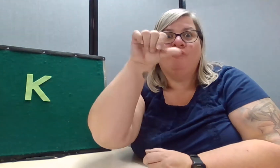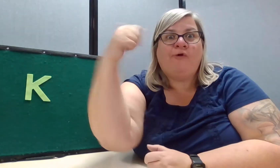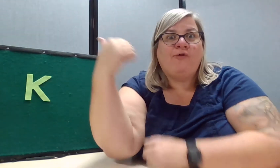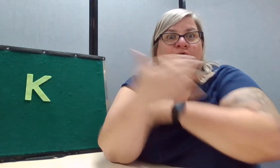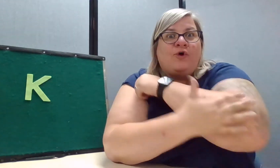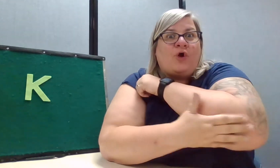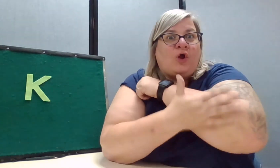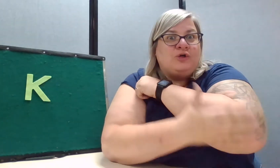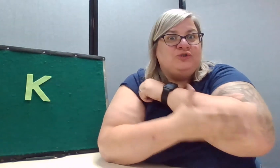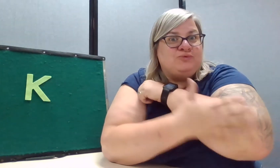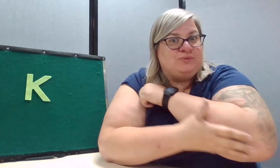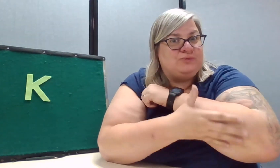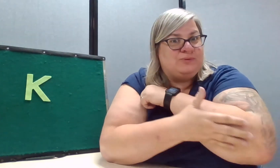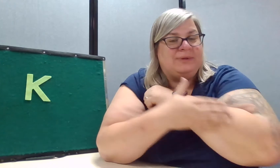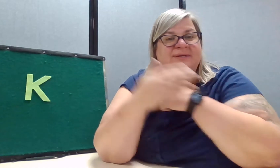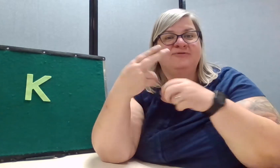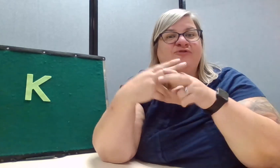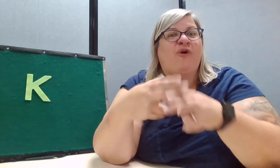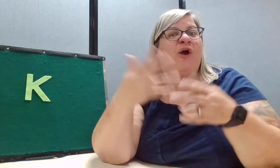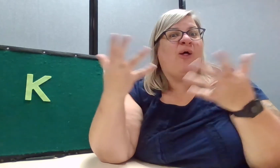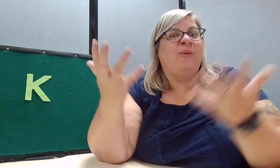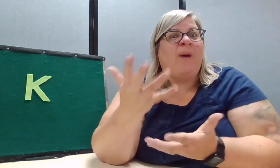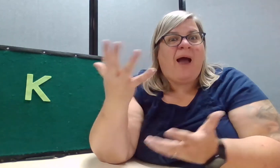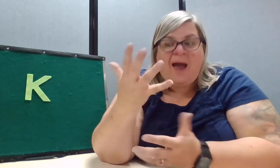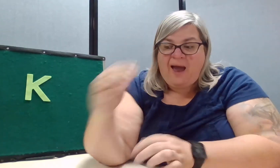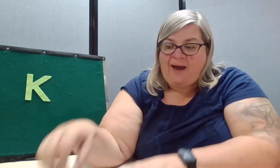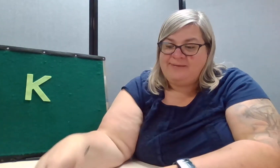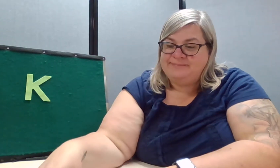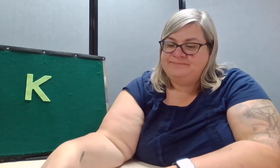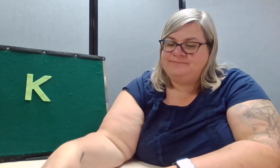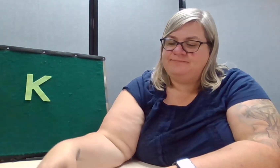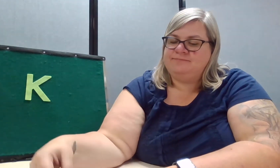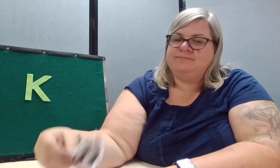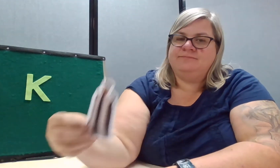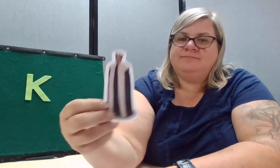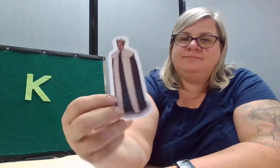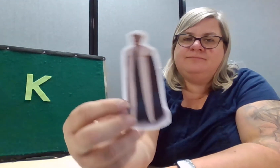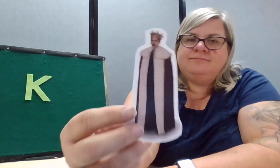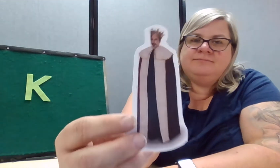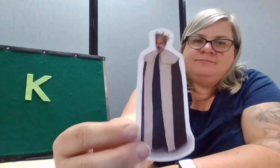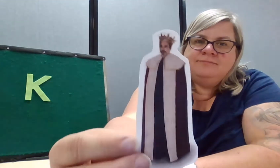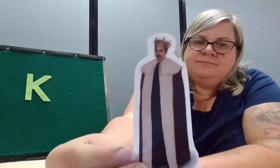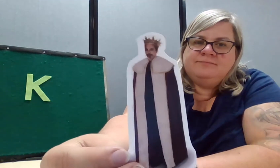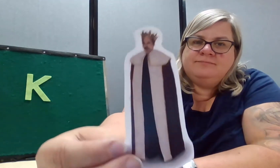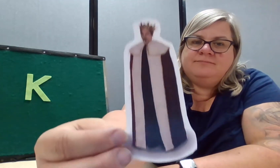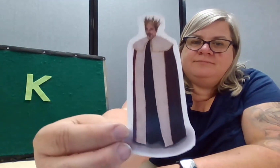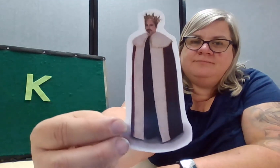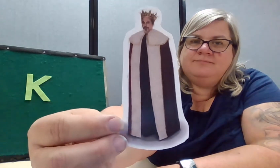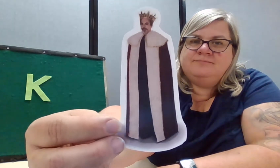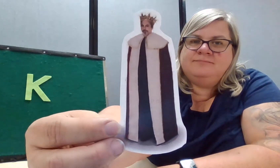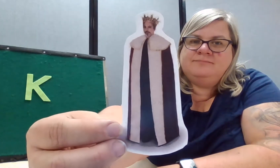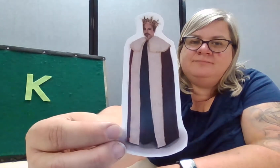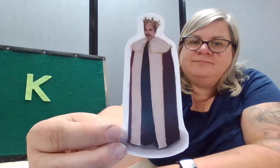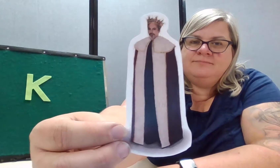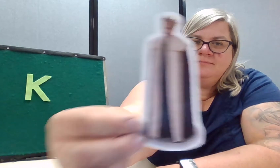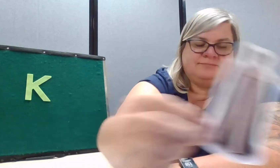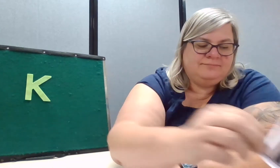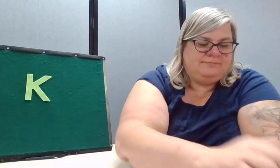And there are some countries where this person is part of the government. It's called a king.